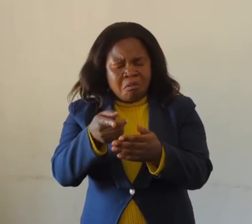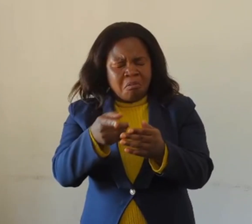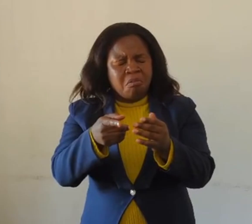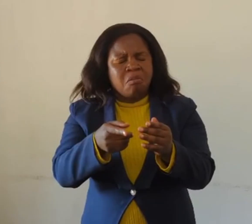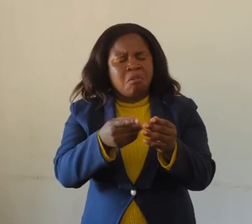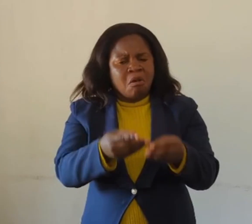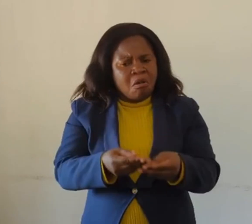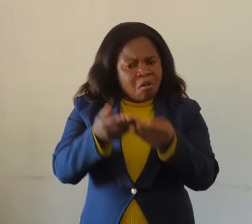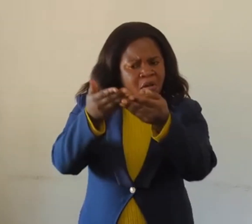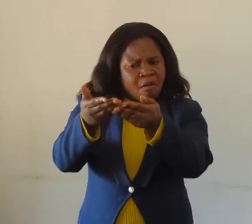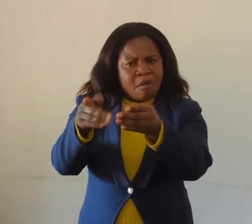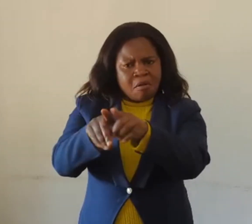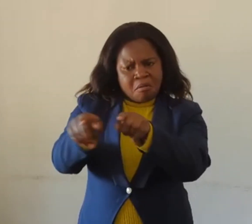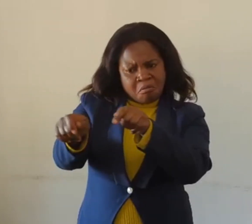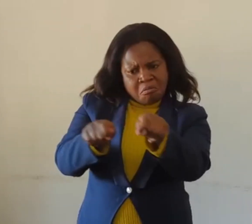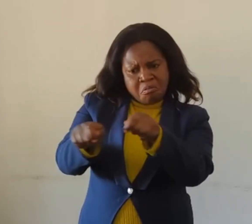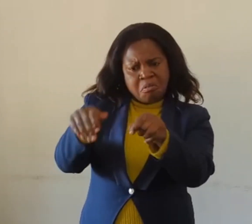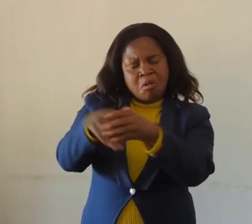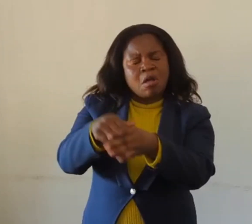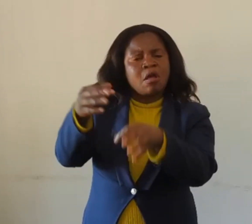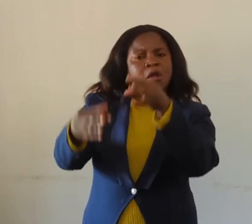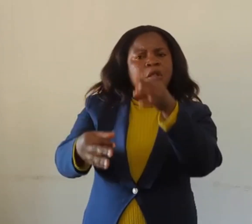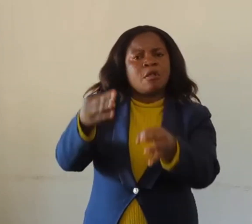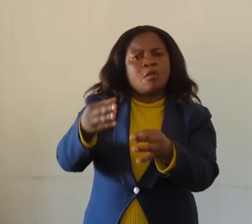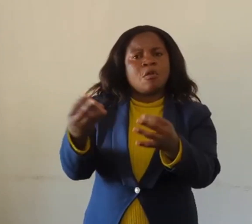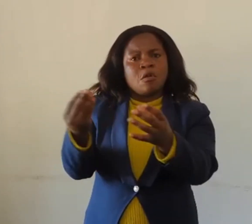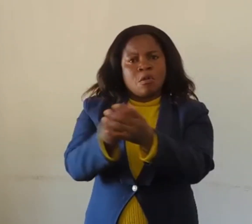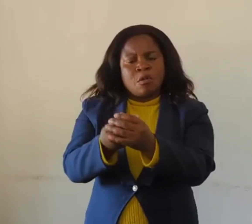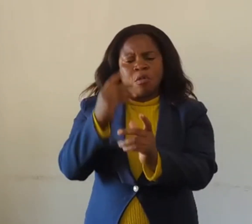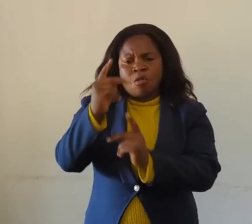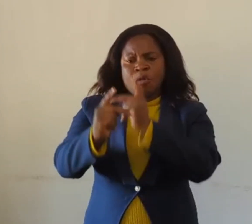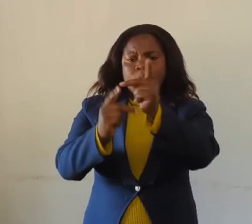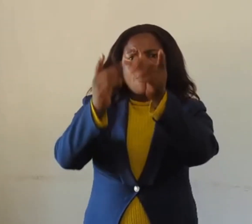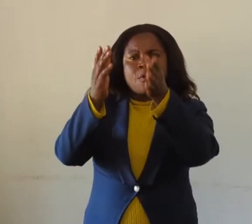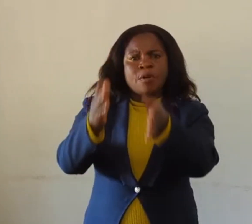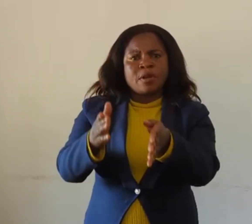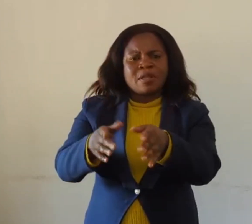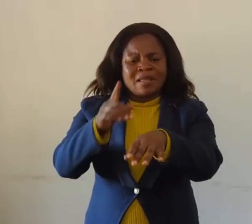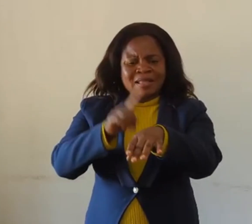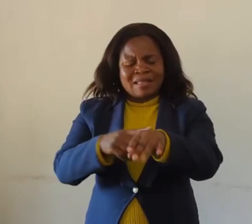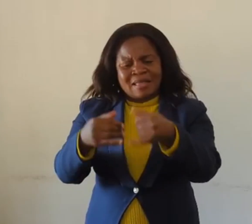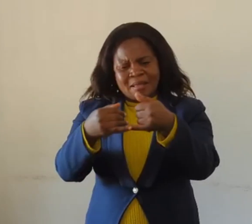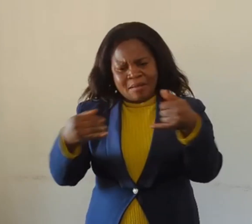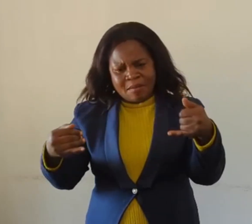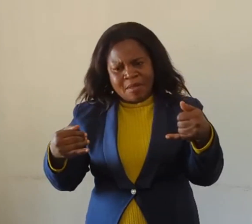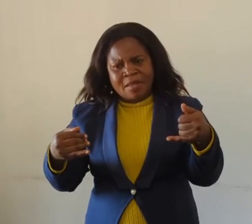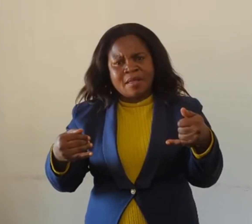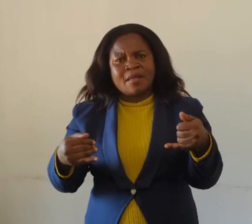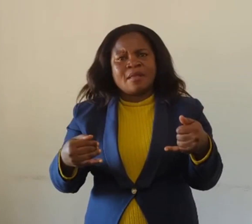and handled in court, including procedures, timelines, fees, and